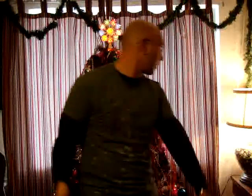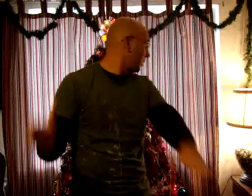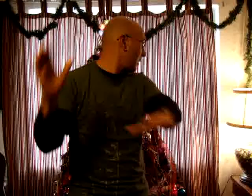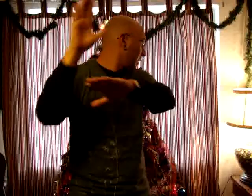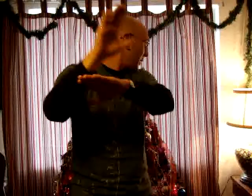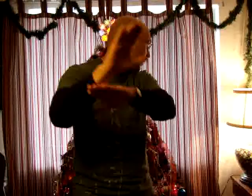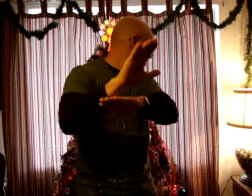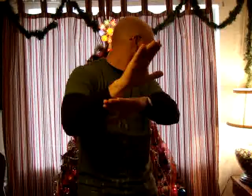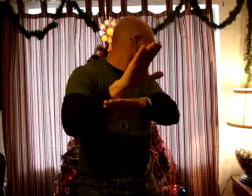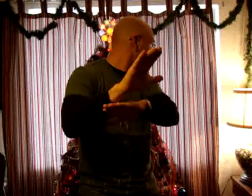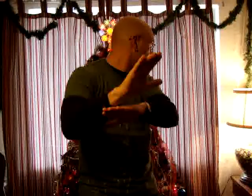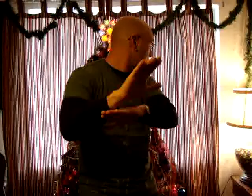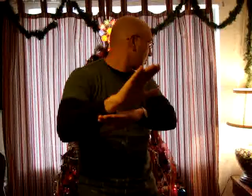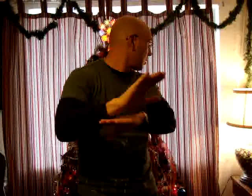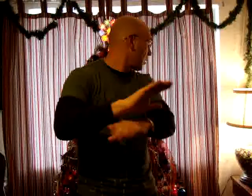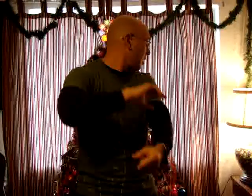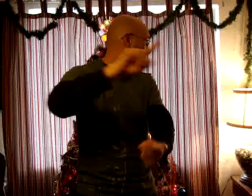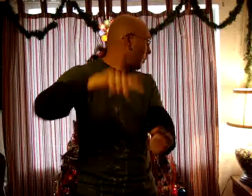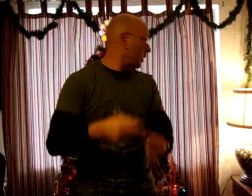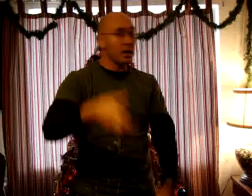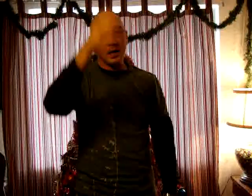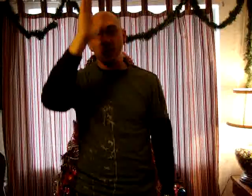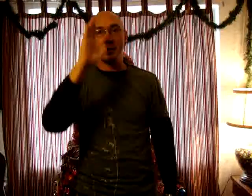on that night when God